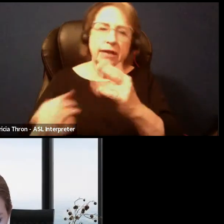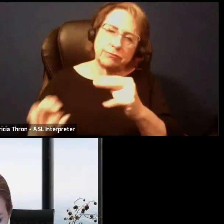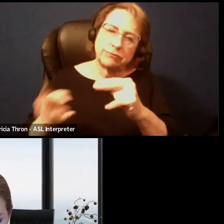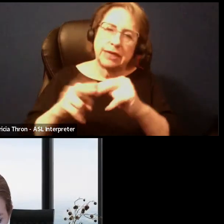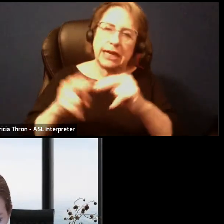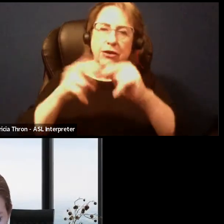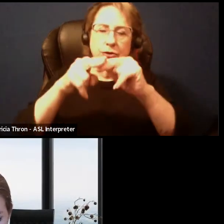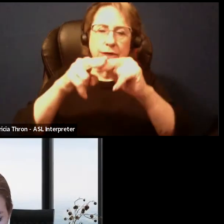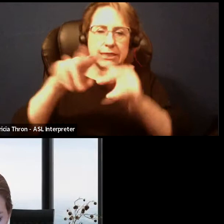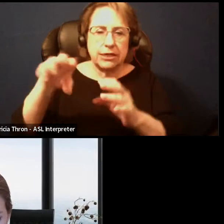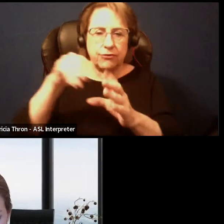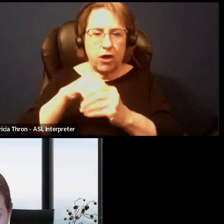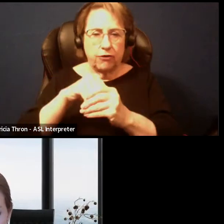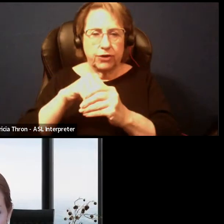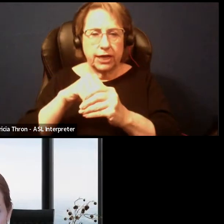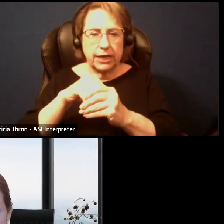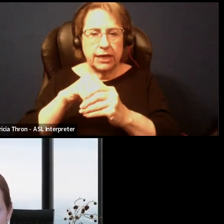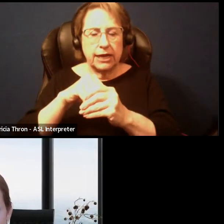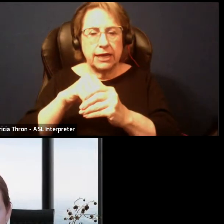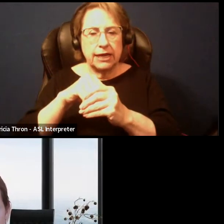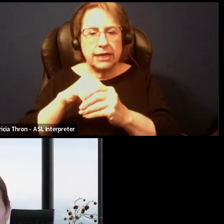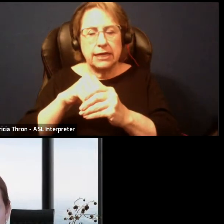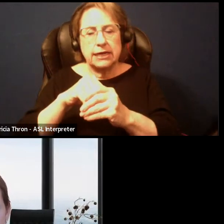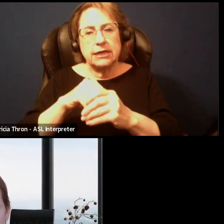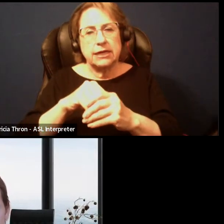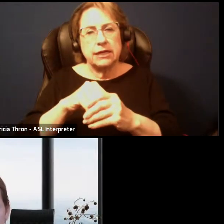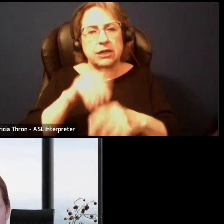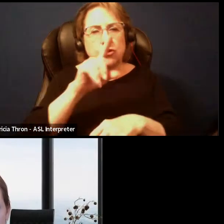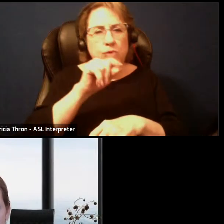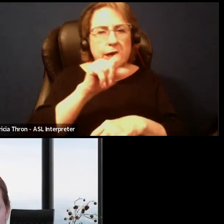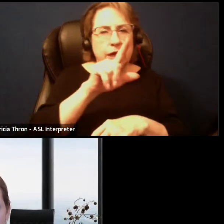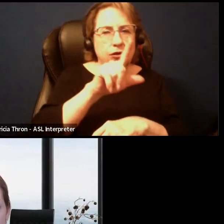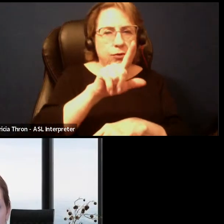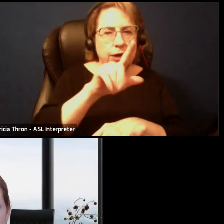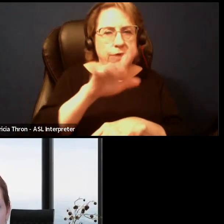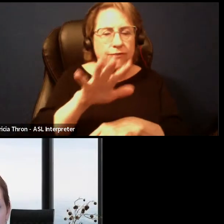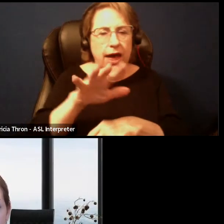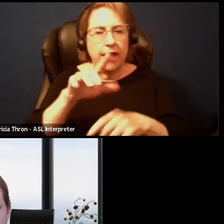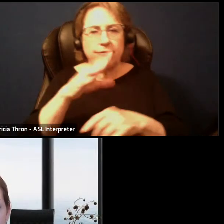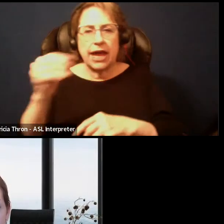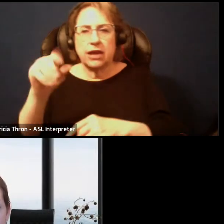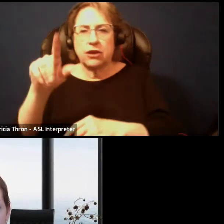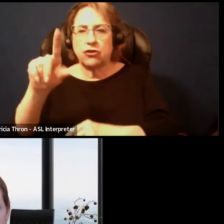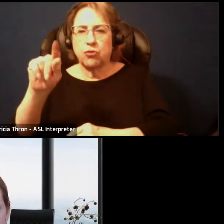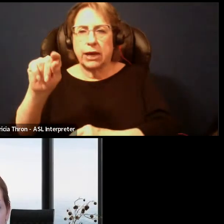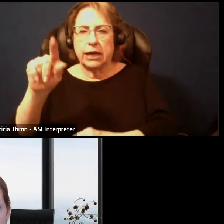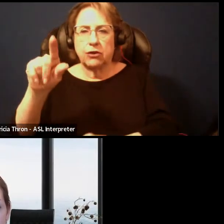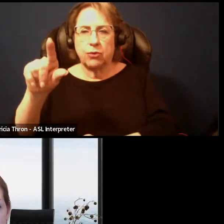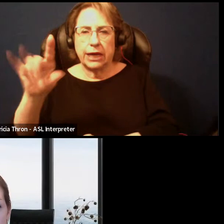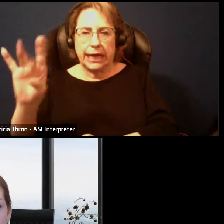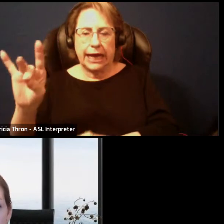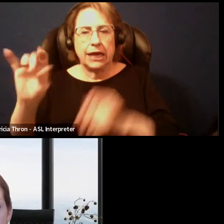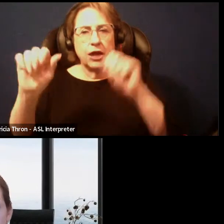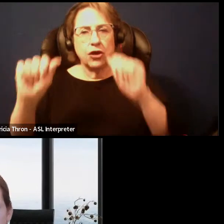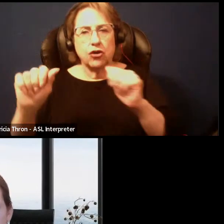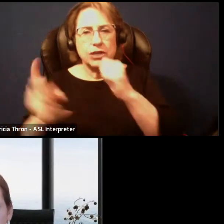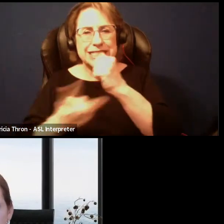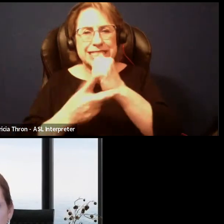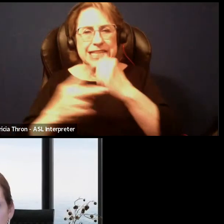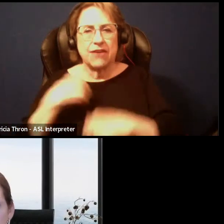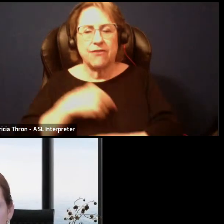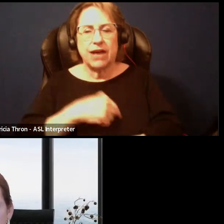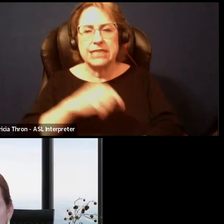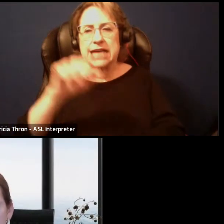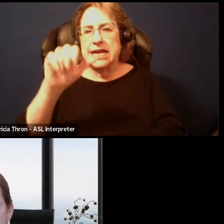So just the difference between 2025 and 2028, could save us 10 to